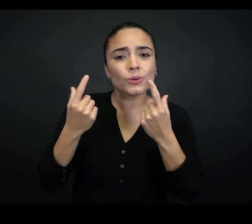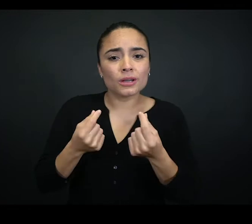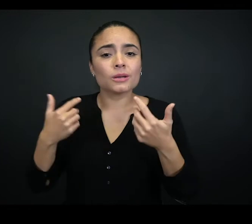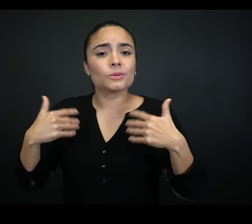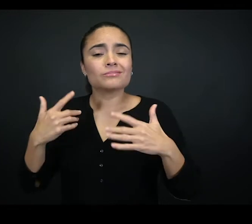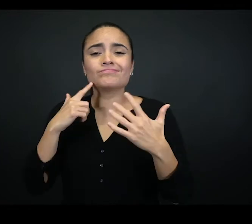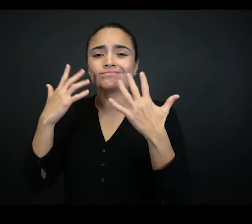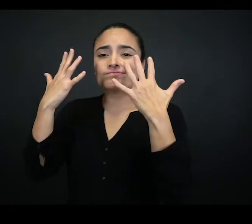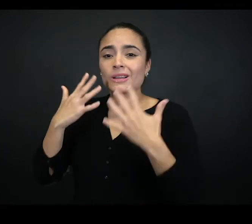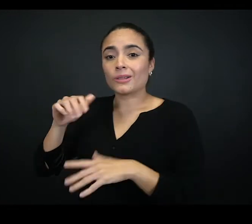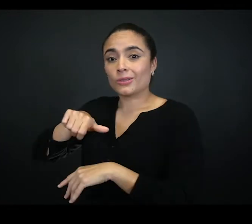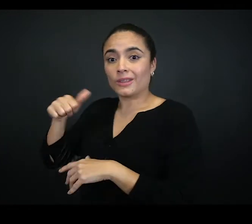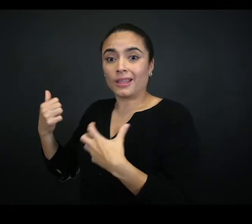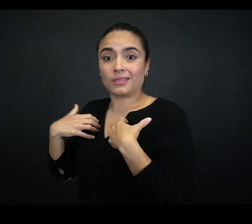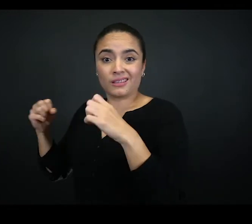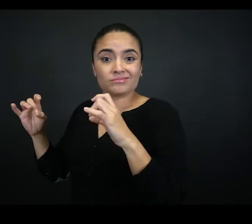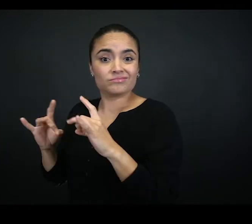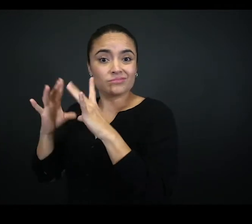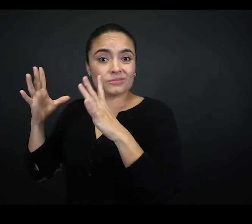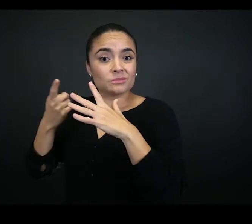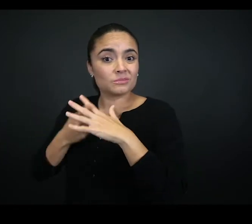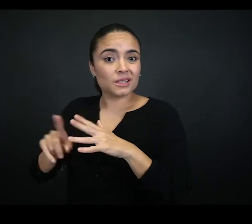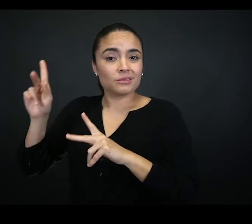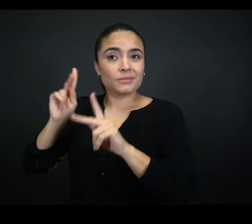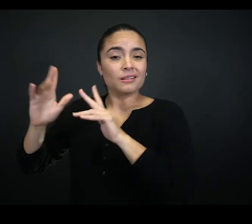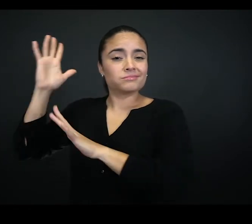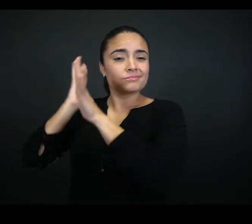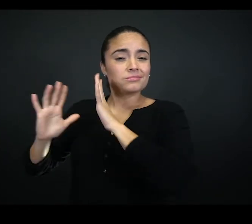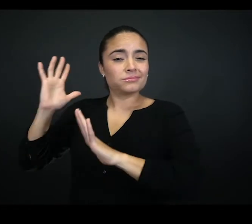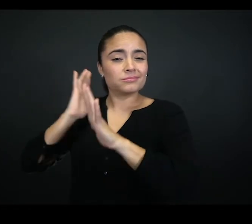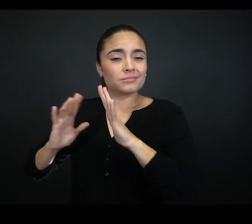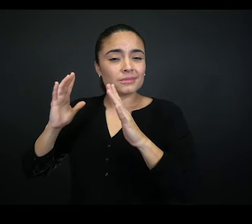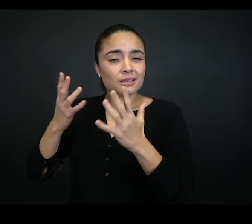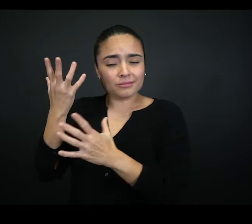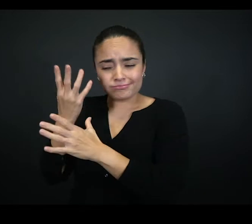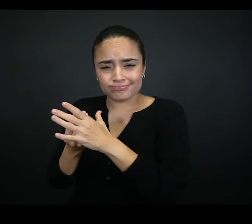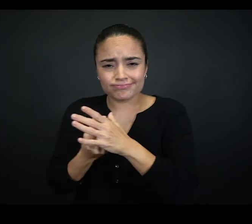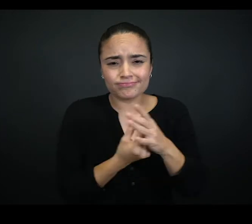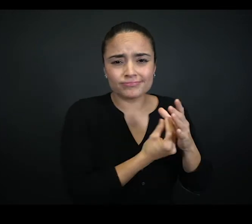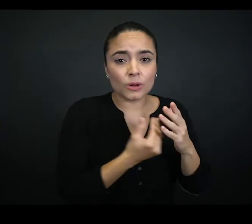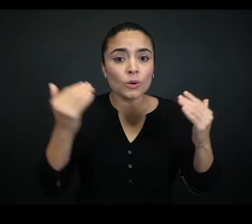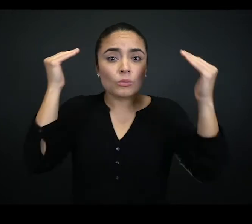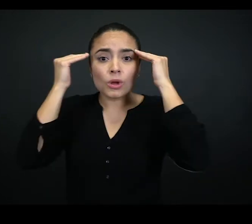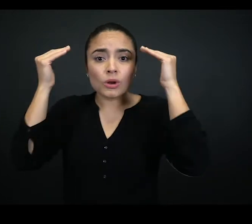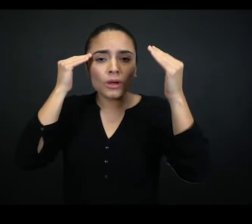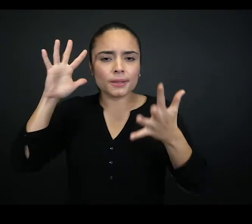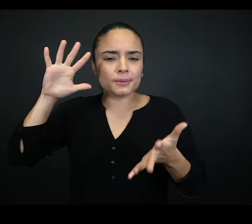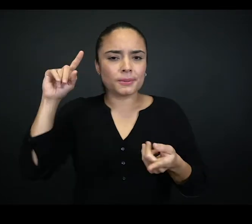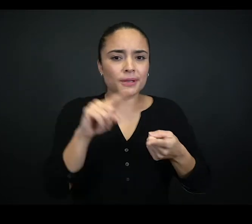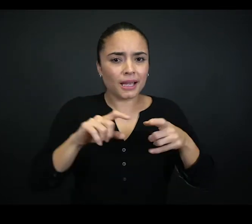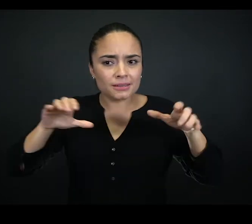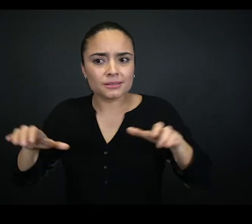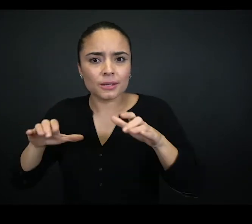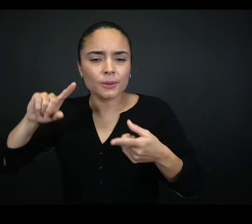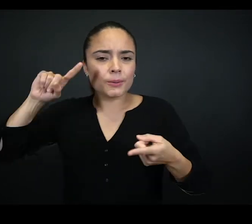Tragically, another health crisis that started long before has claimed an unprecedented amount of lives with minimal awareness and even less action.